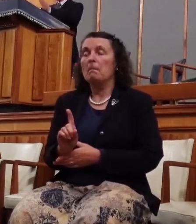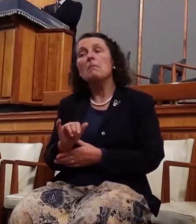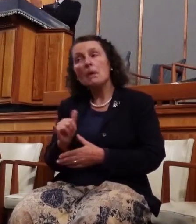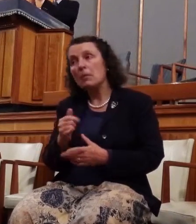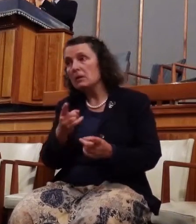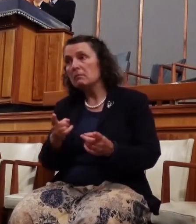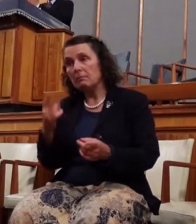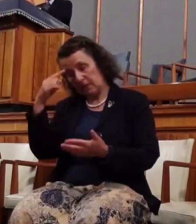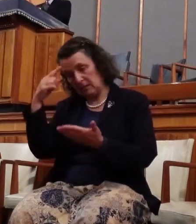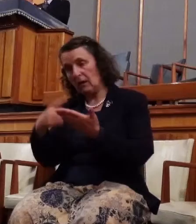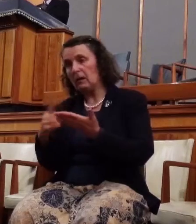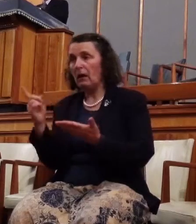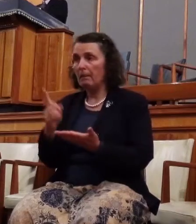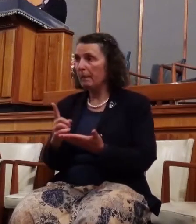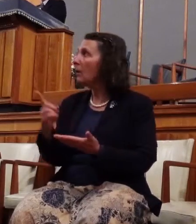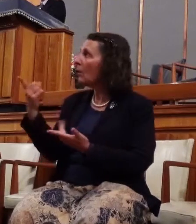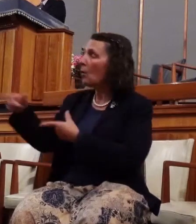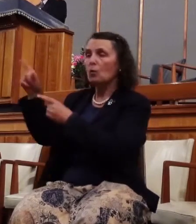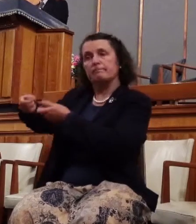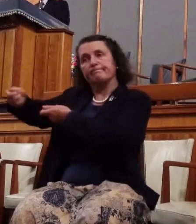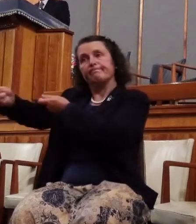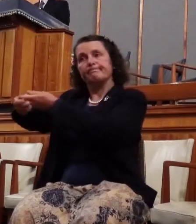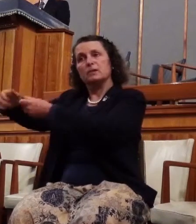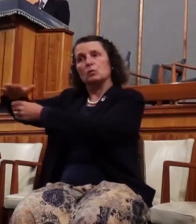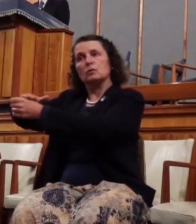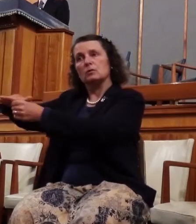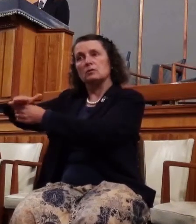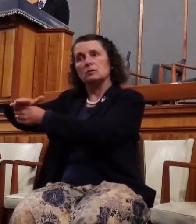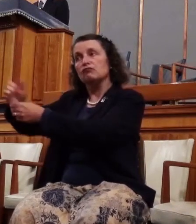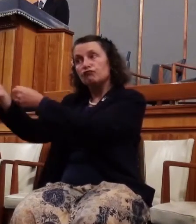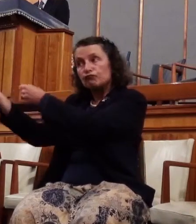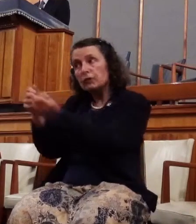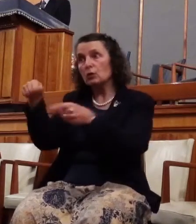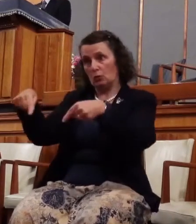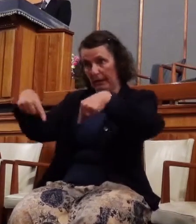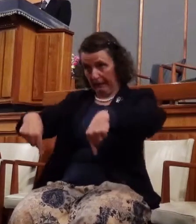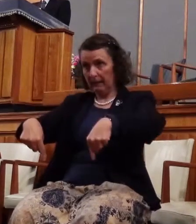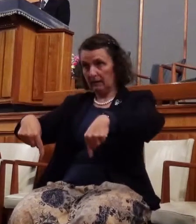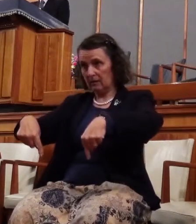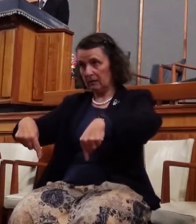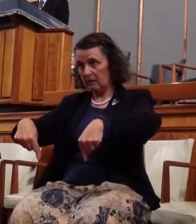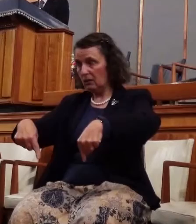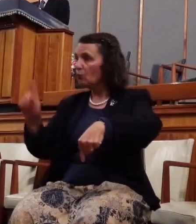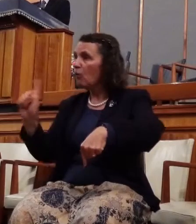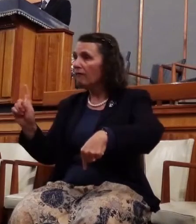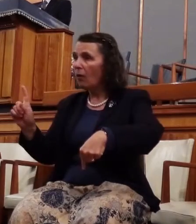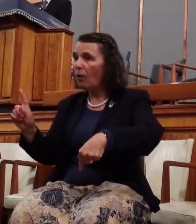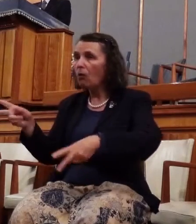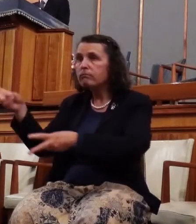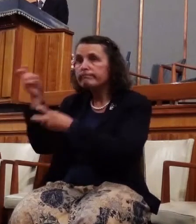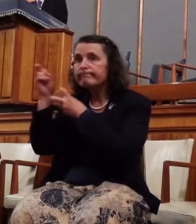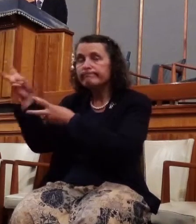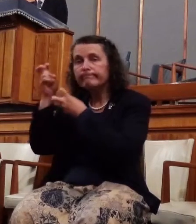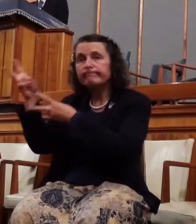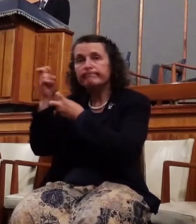decided. But in the overruling of God, God wanted you to be here in order to hear something